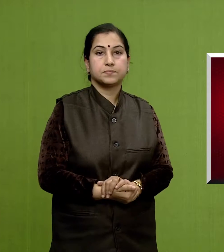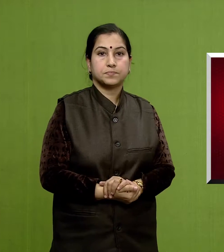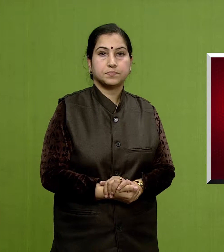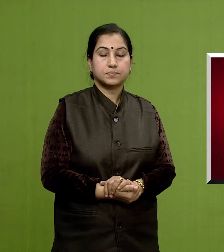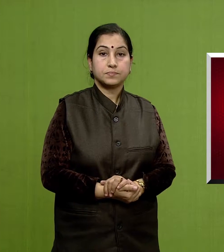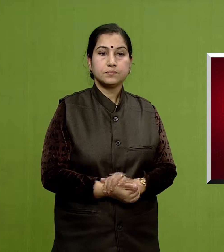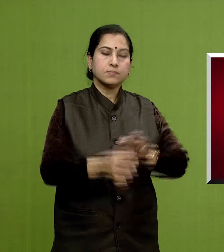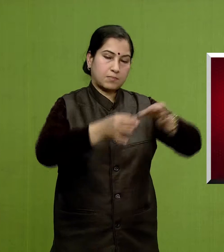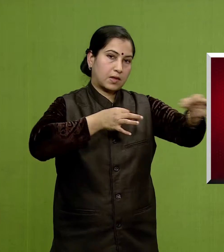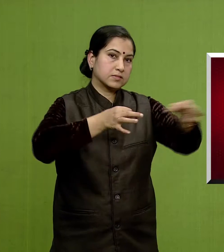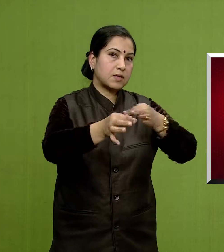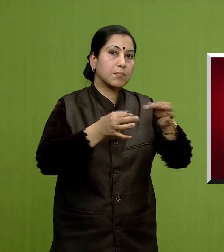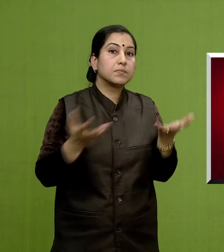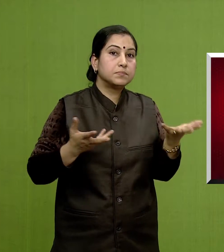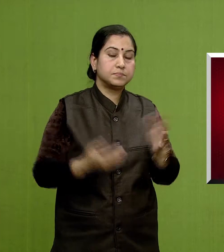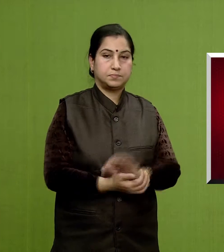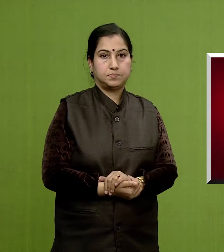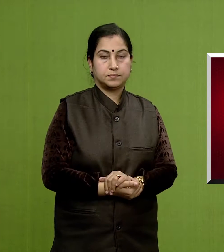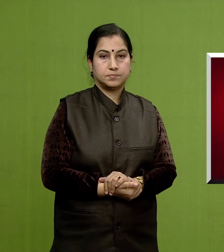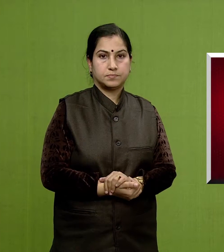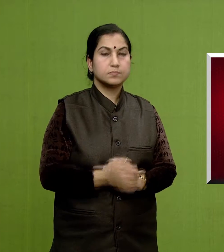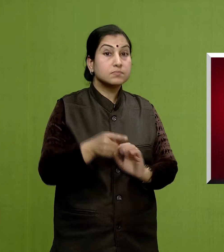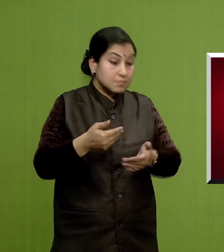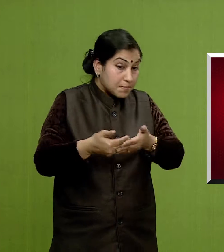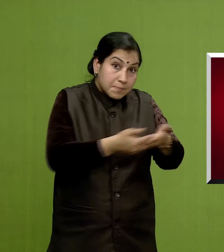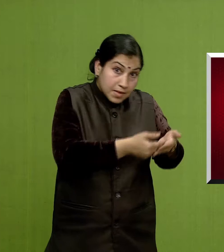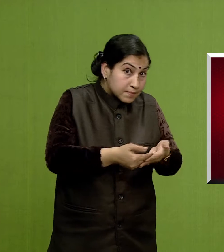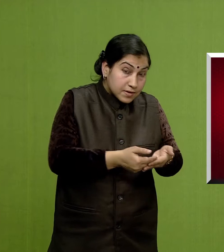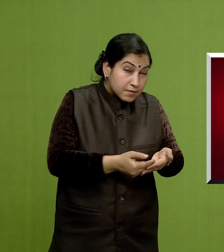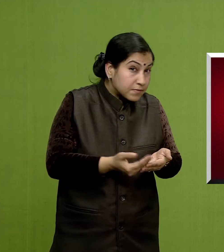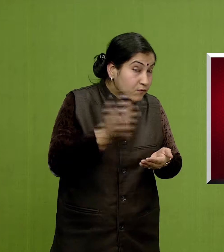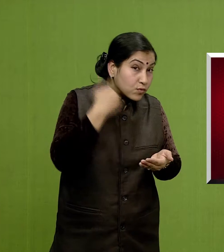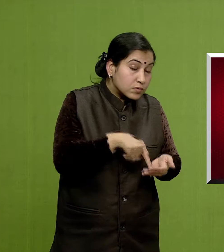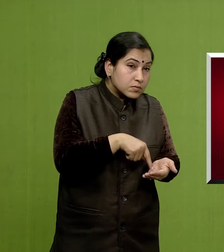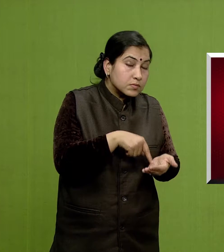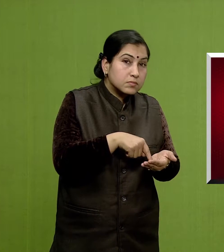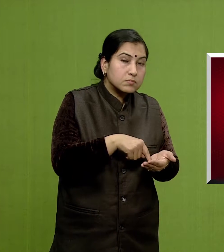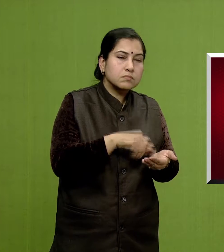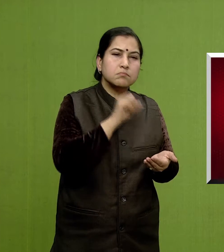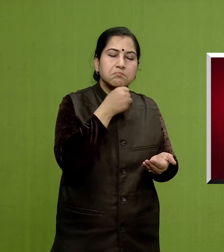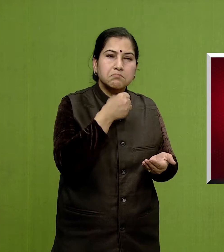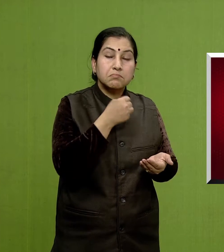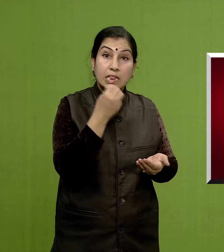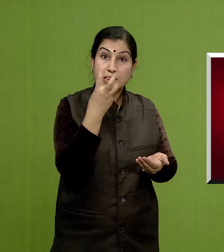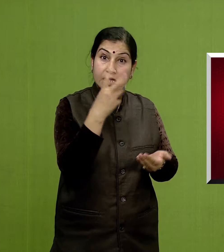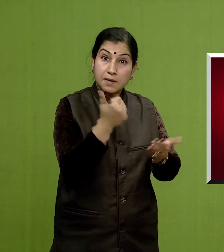For example, when Yadvi was less than 3 months of